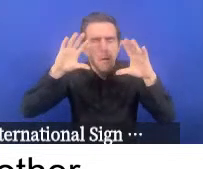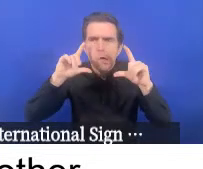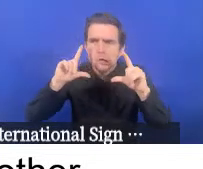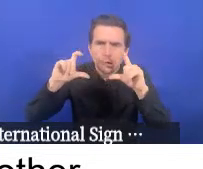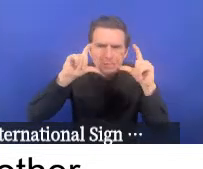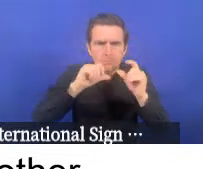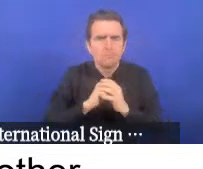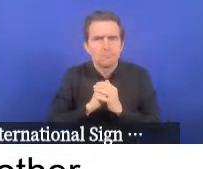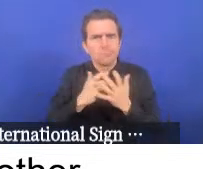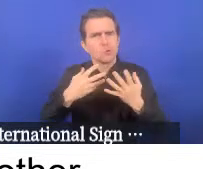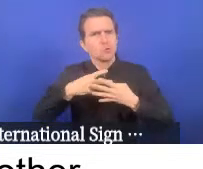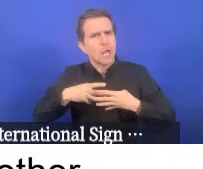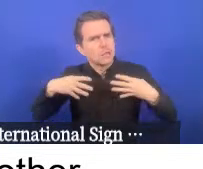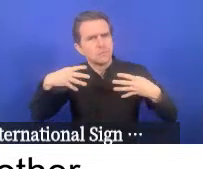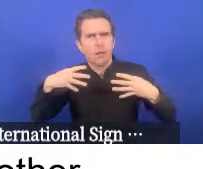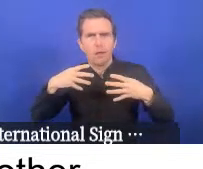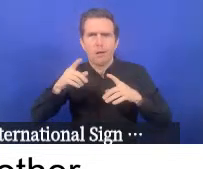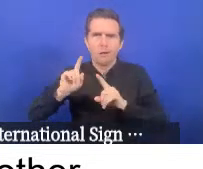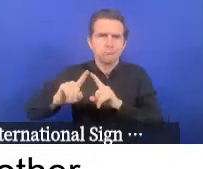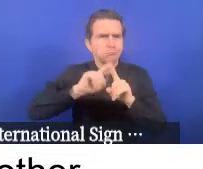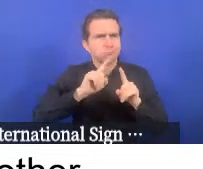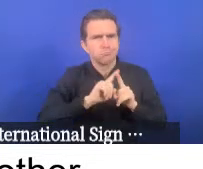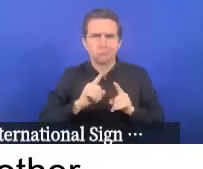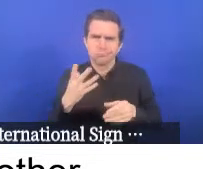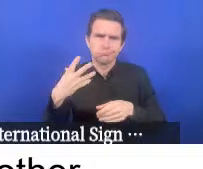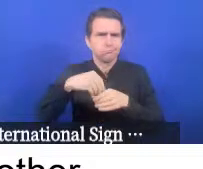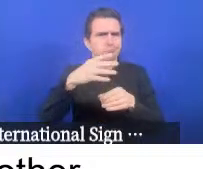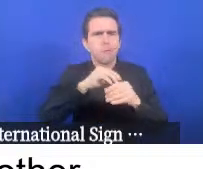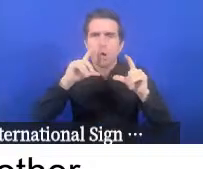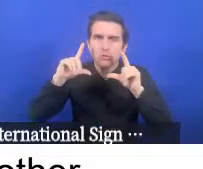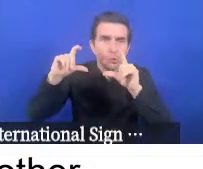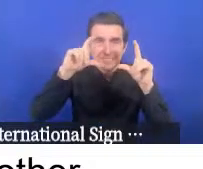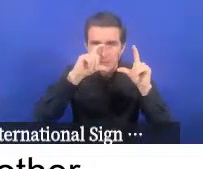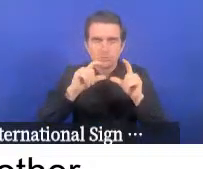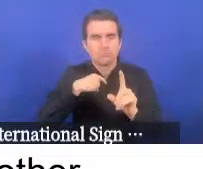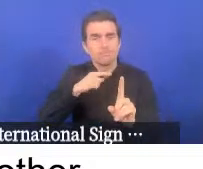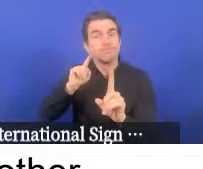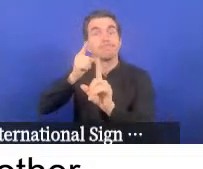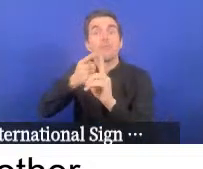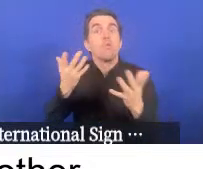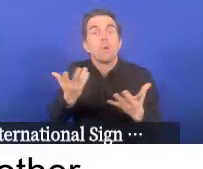national tourism authorities, administrations, and other public tourism bodies.